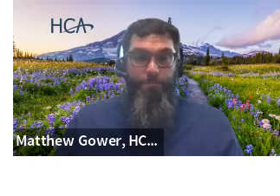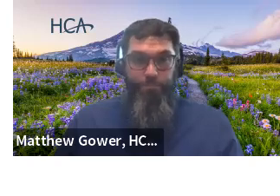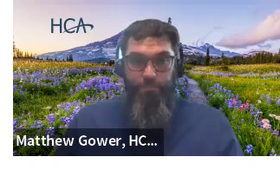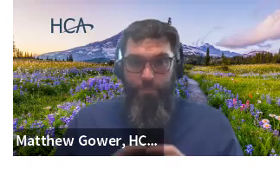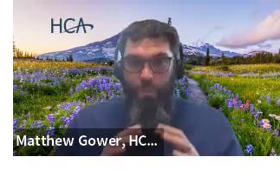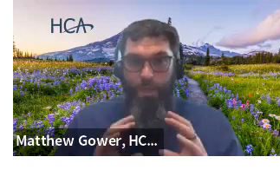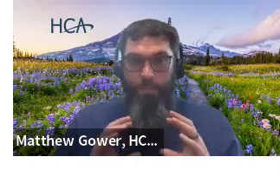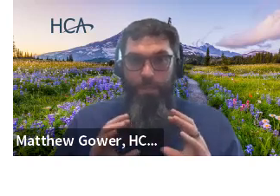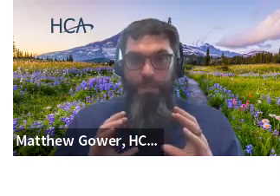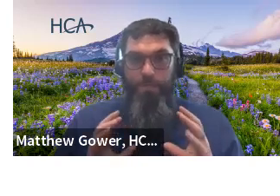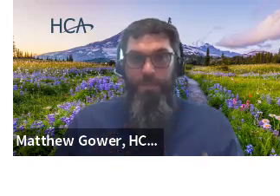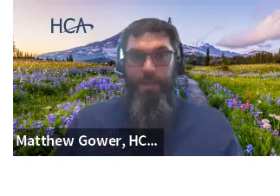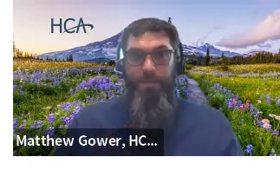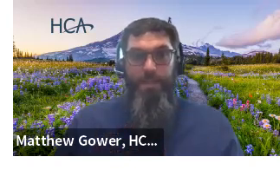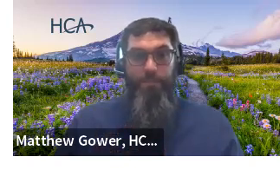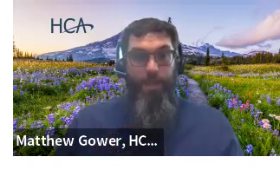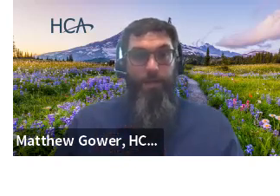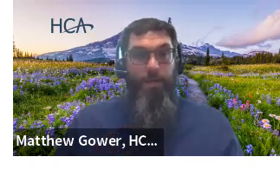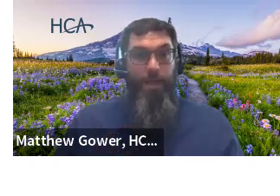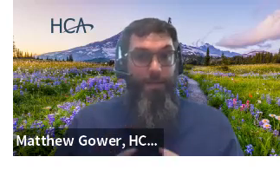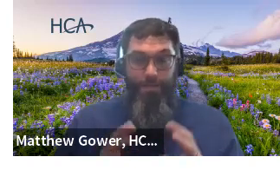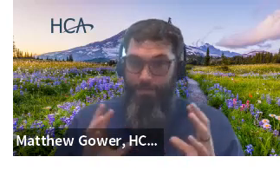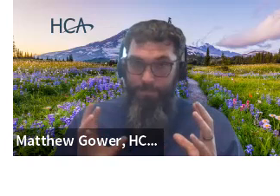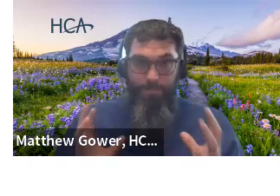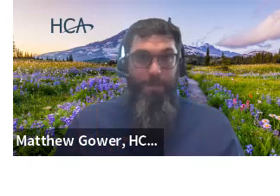are. Implementing suicide safe care.